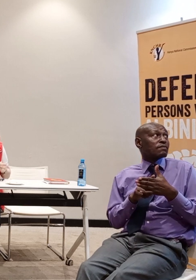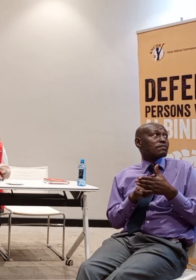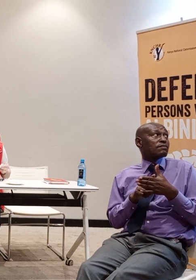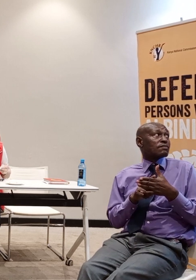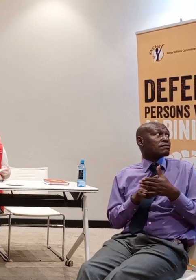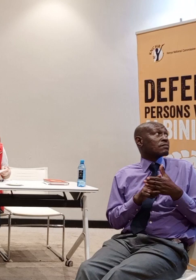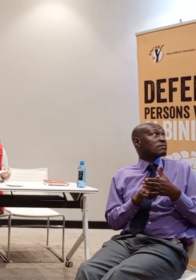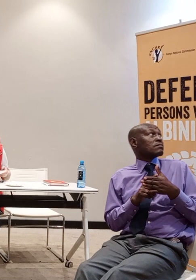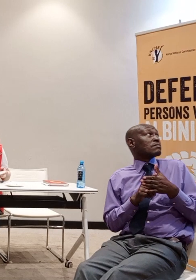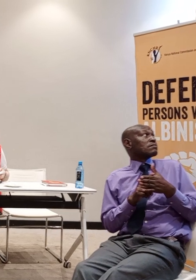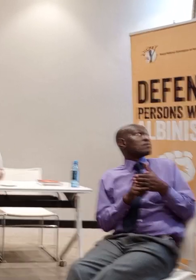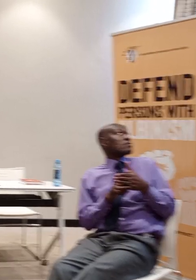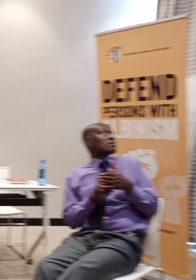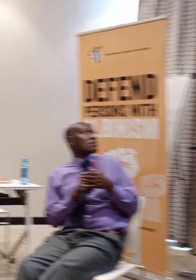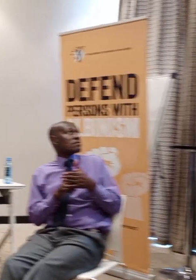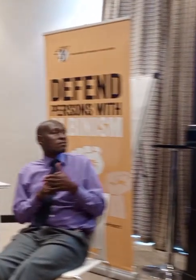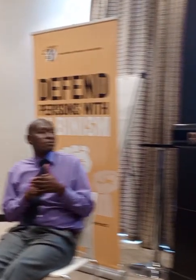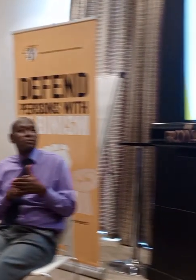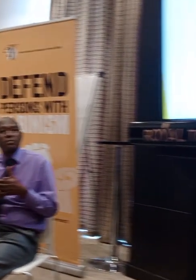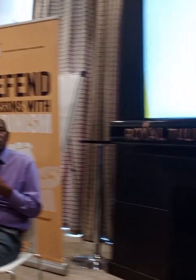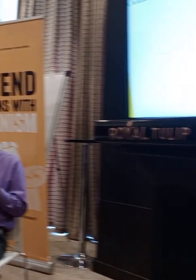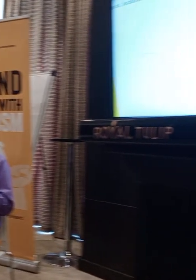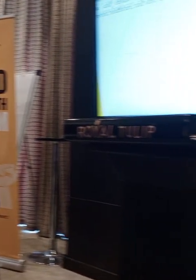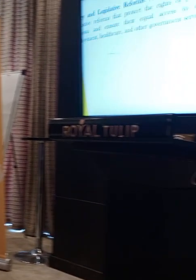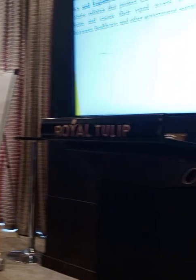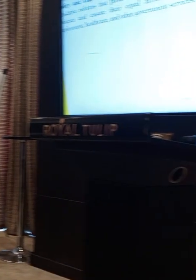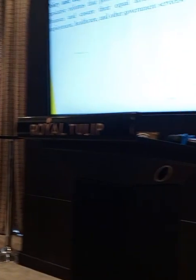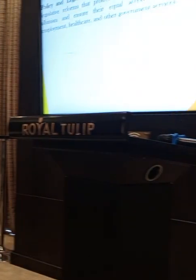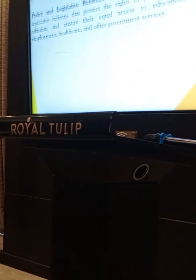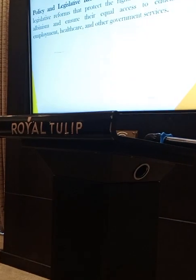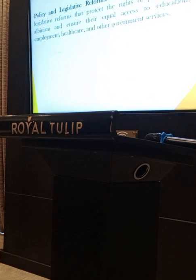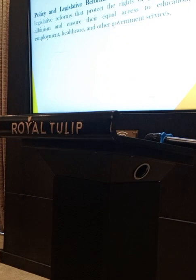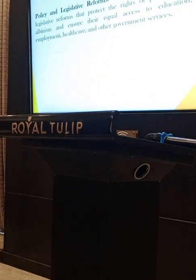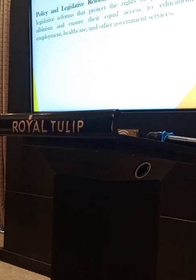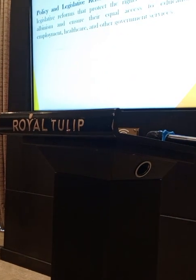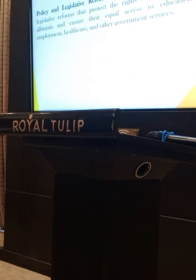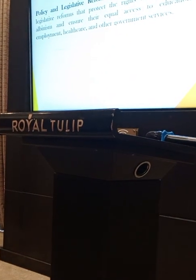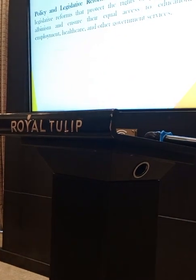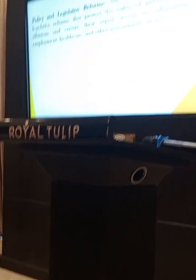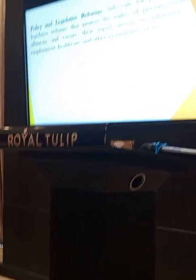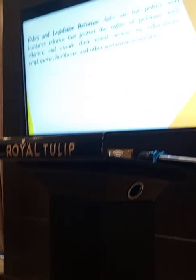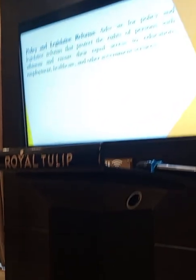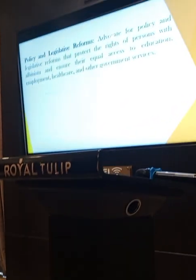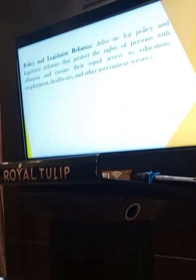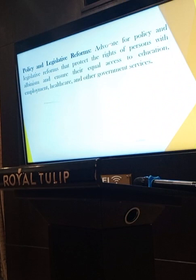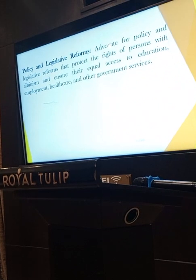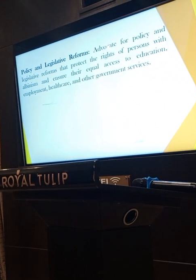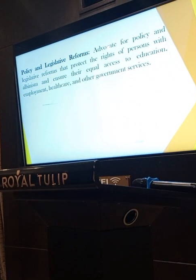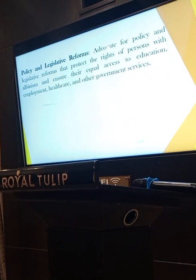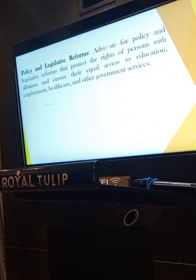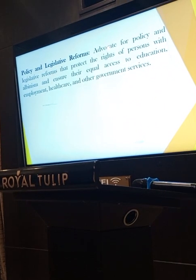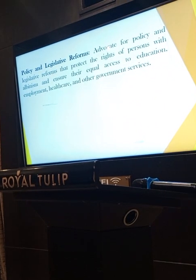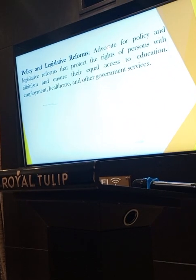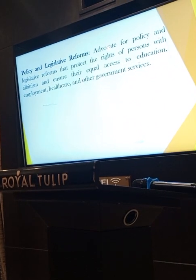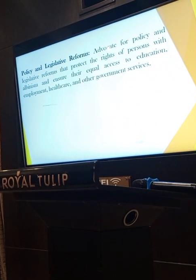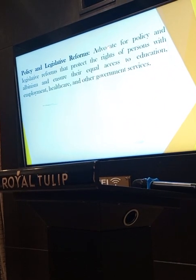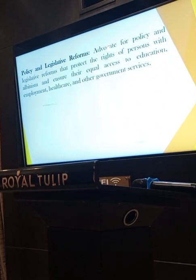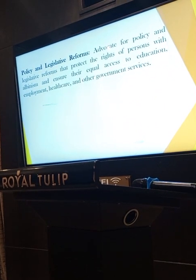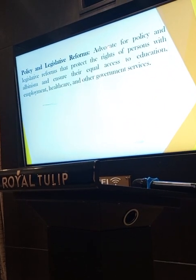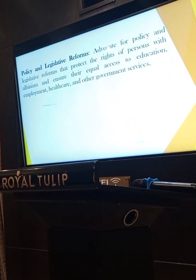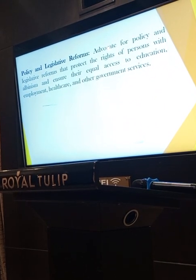Then recommendation to the Ministry of Education. Communication and advocacy strategy on albinism, public education,